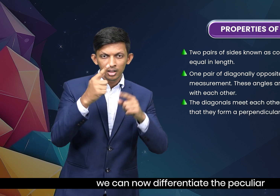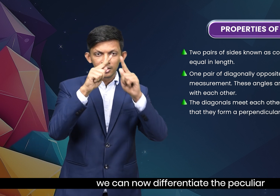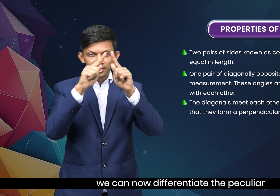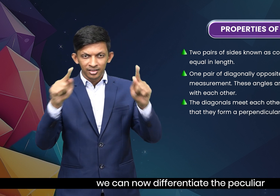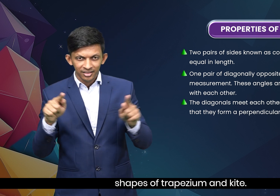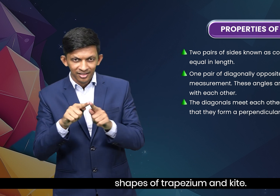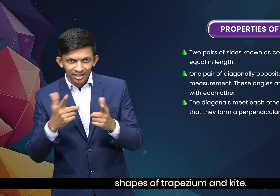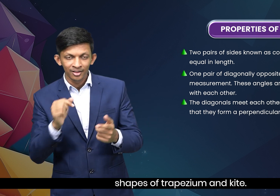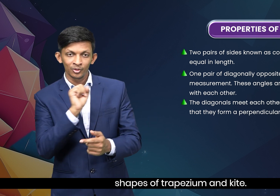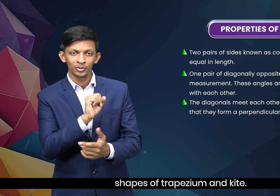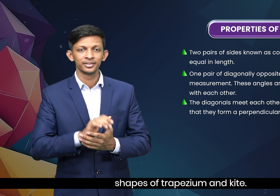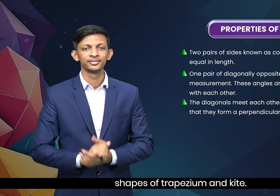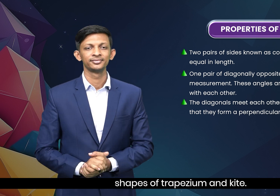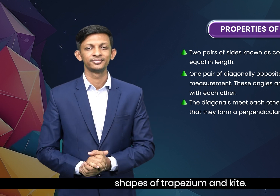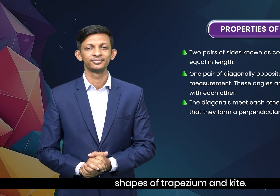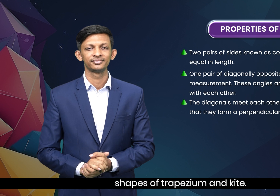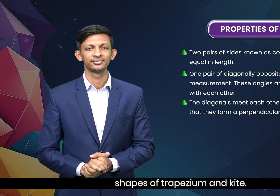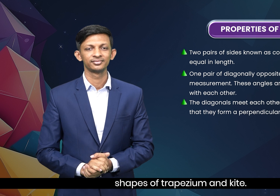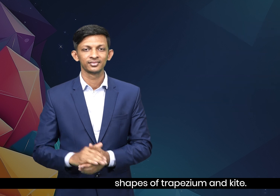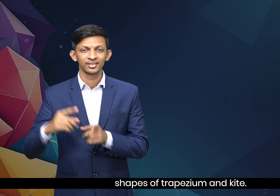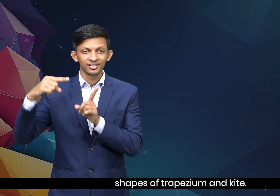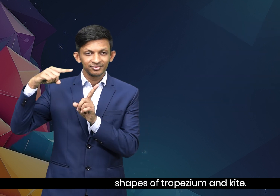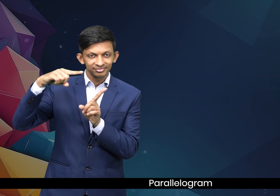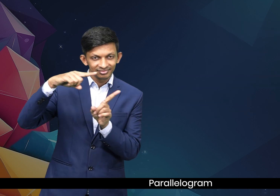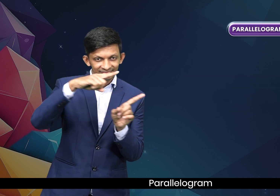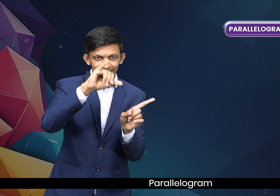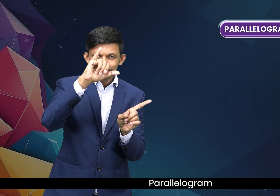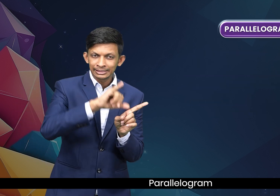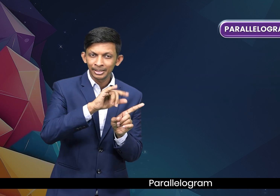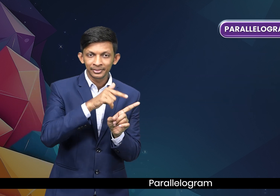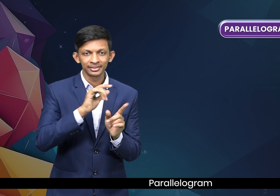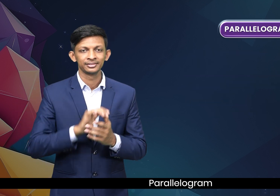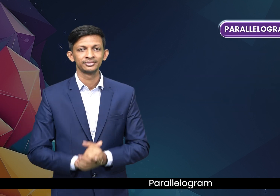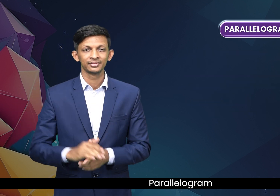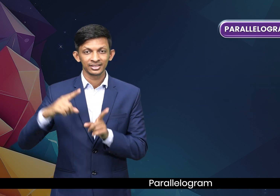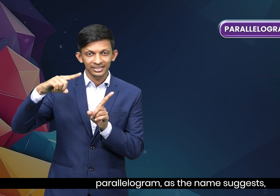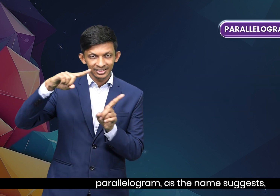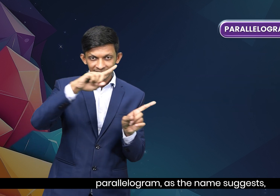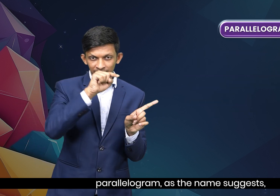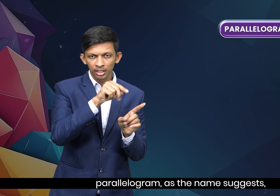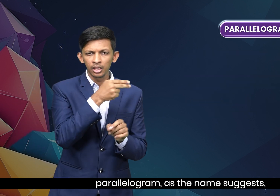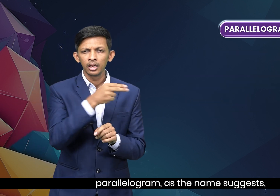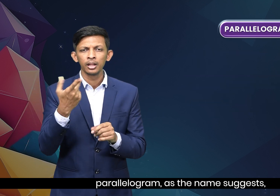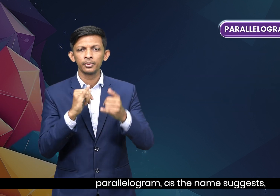peculiar shapes of trapezium and kite. Parallelogram. Parallelogram, as the